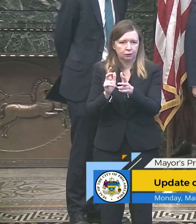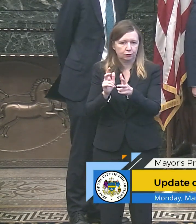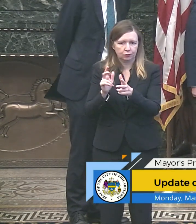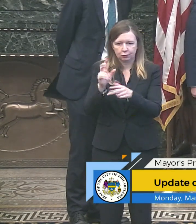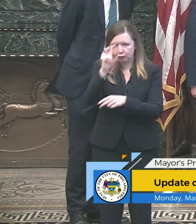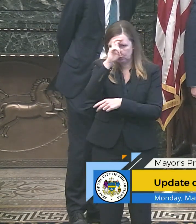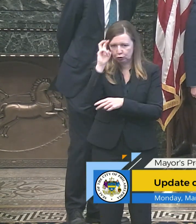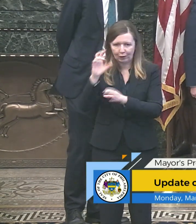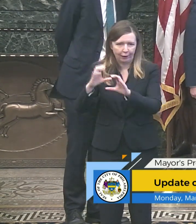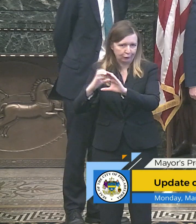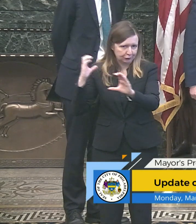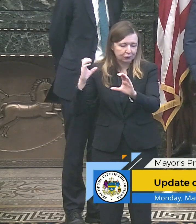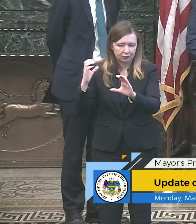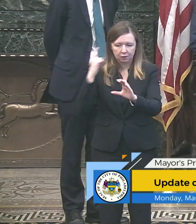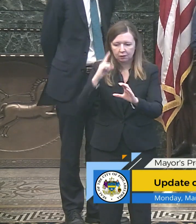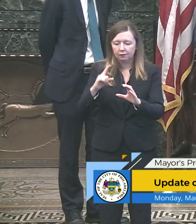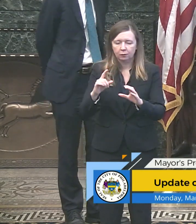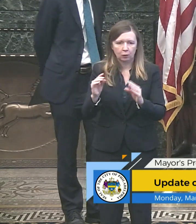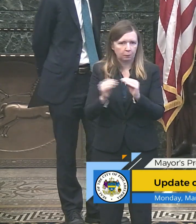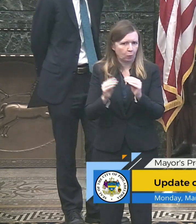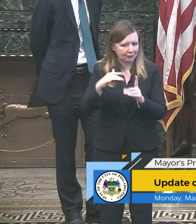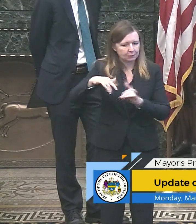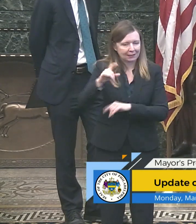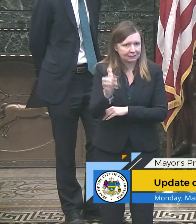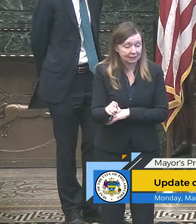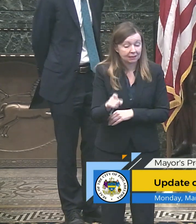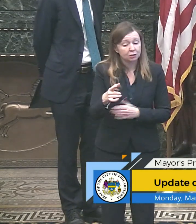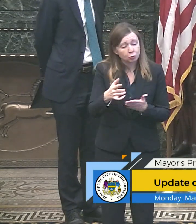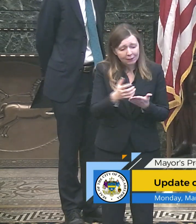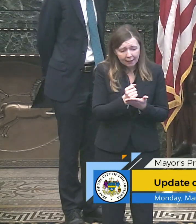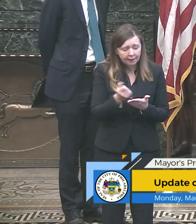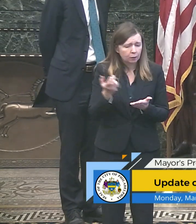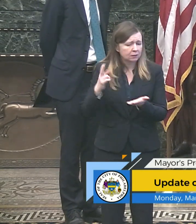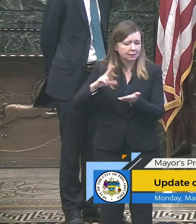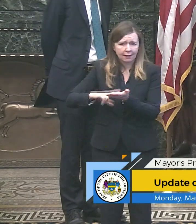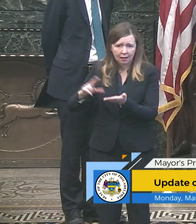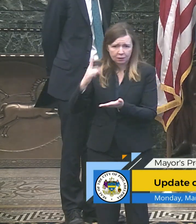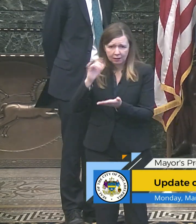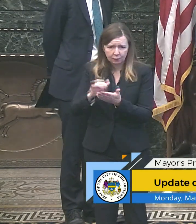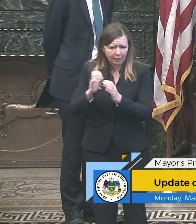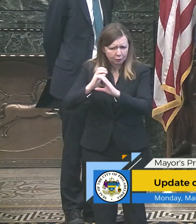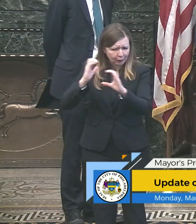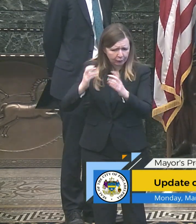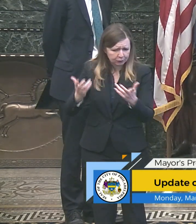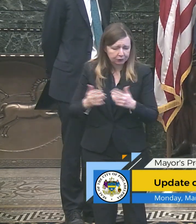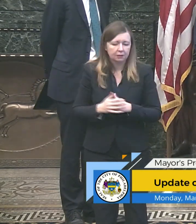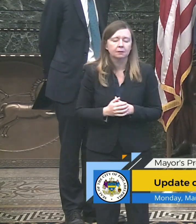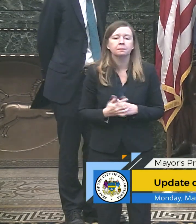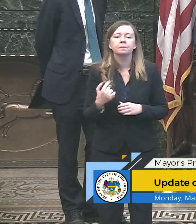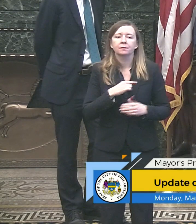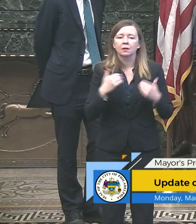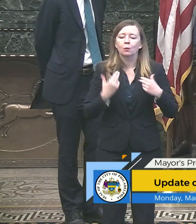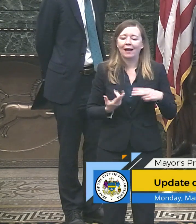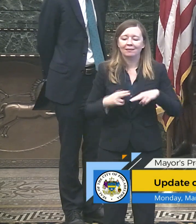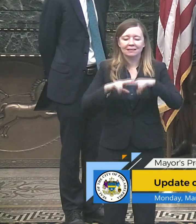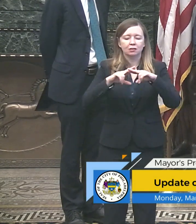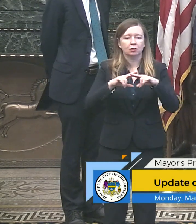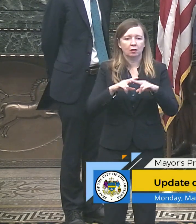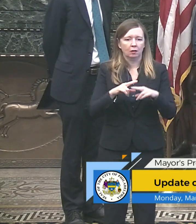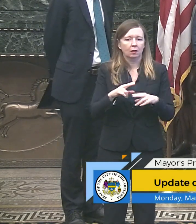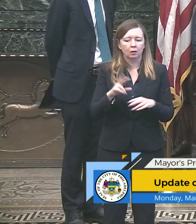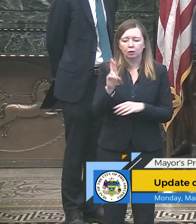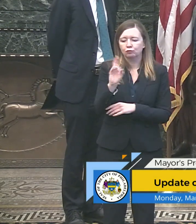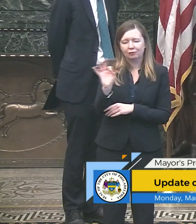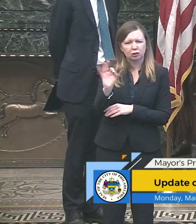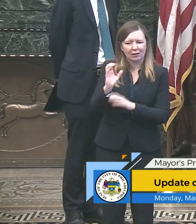needed. I was wondering if you had gotten those or had signed a contract to get those. We do have additional freezer trailer